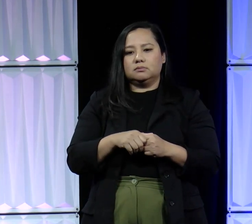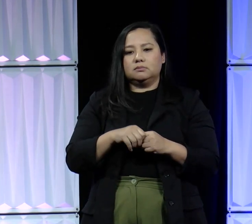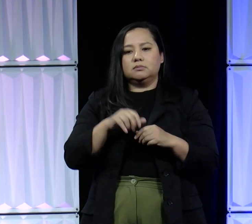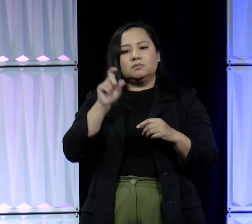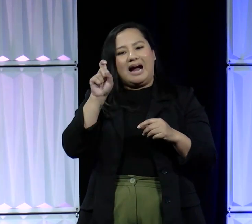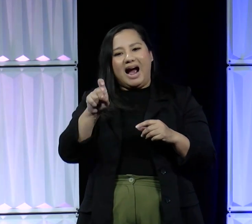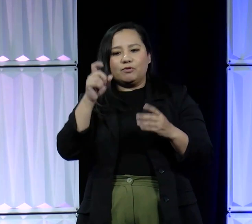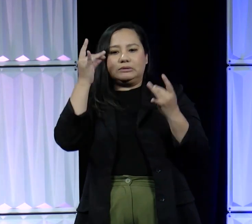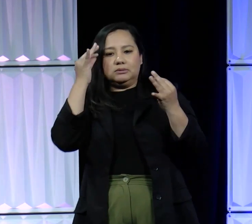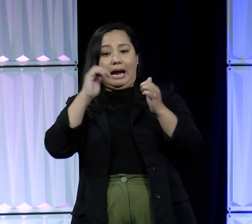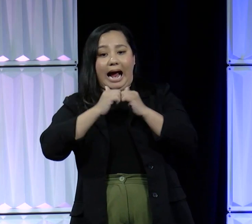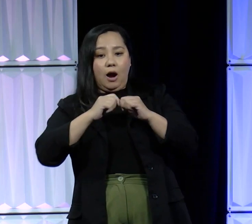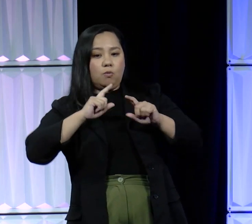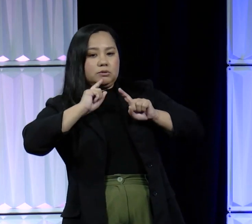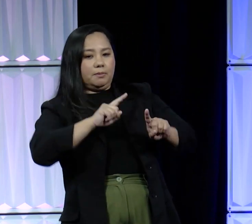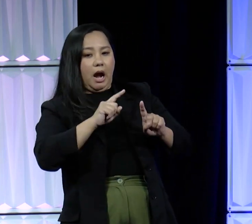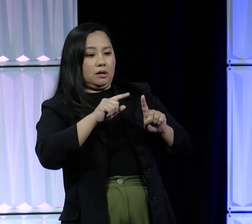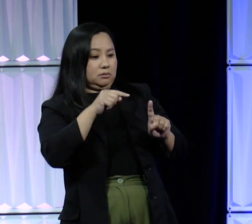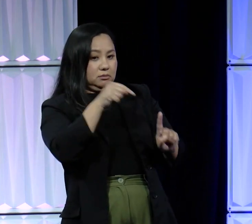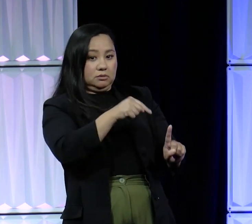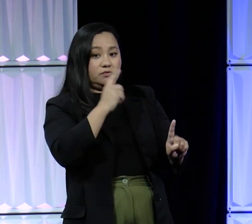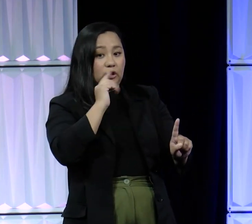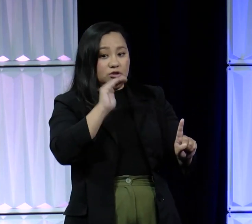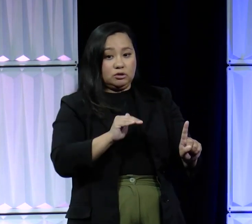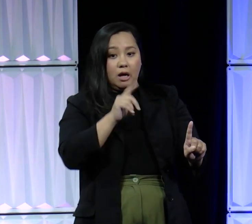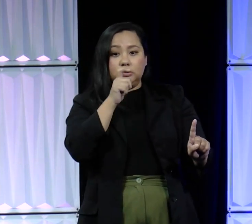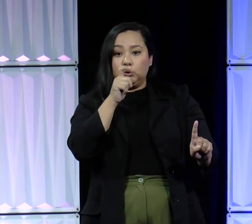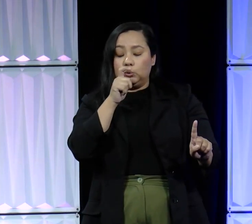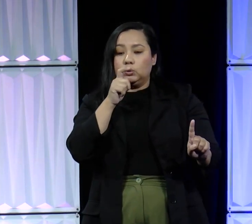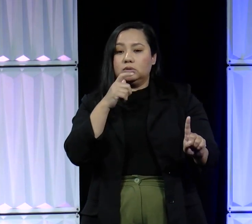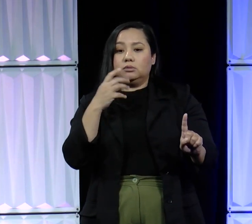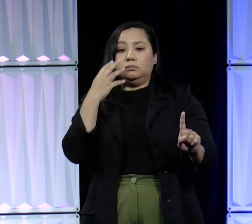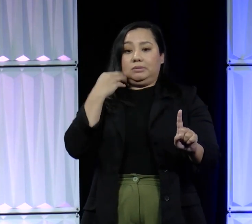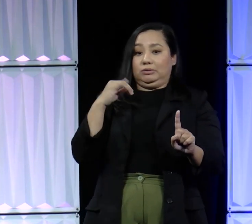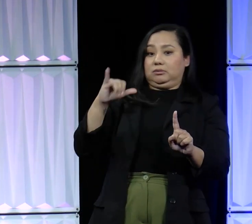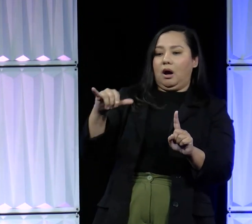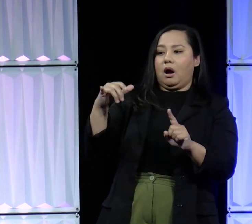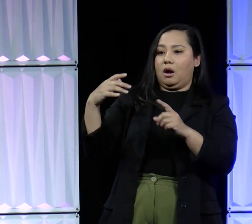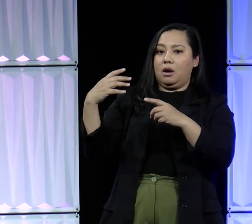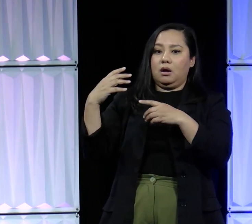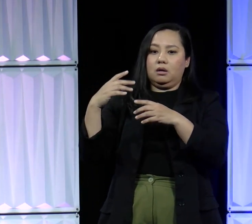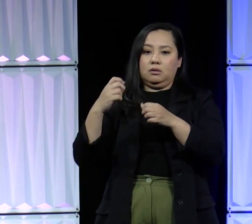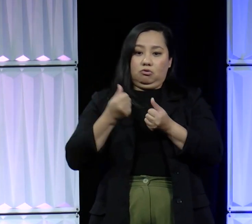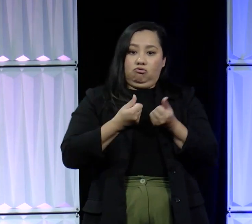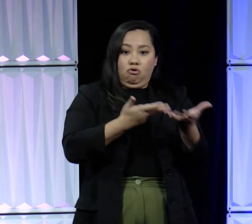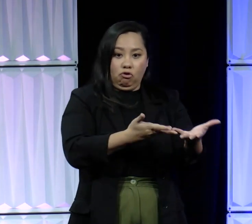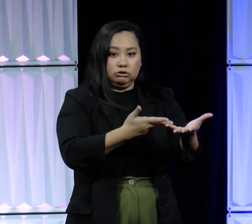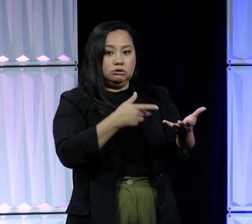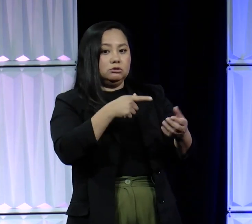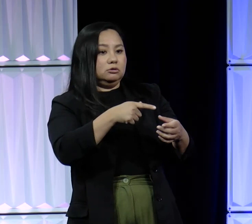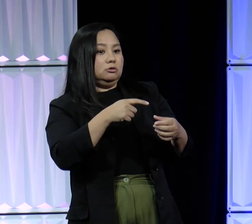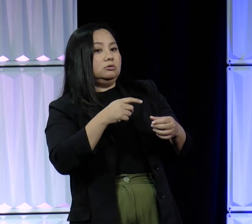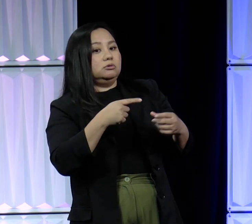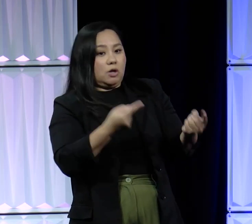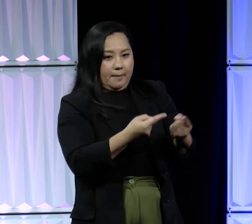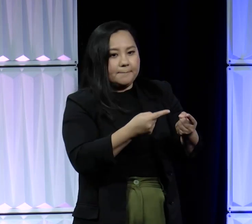take accountability and to truly transform their behavior. And it allowed families and communities